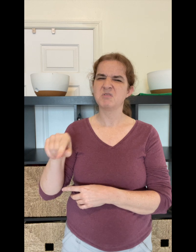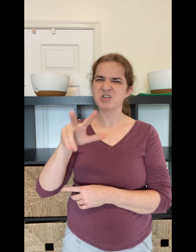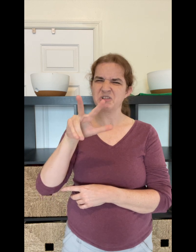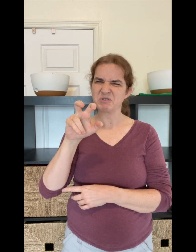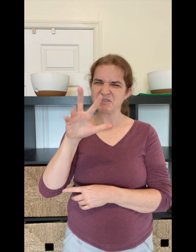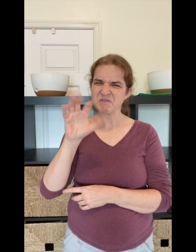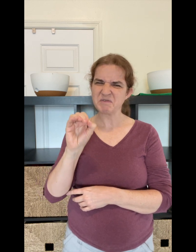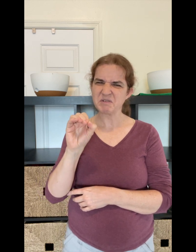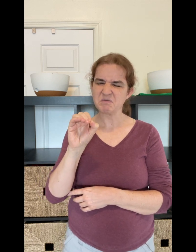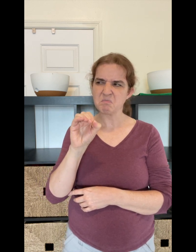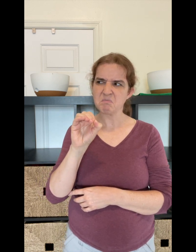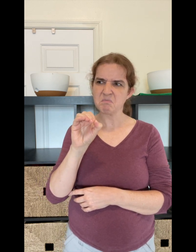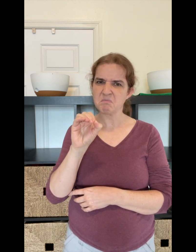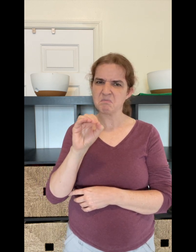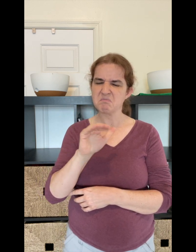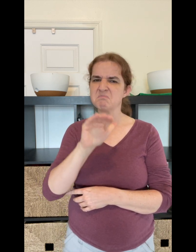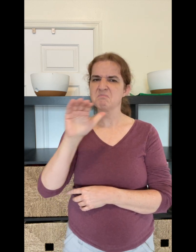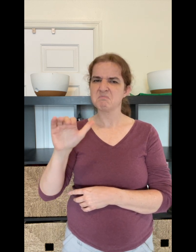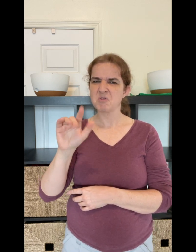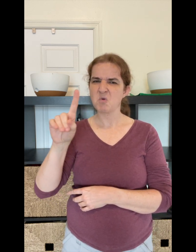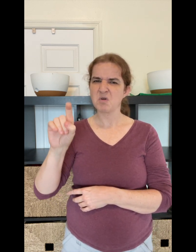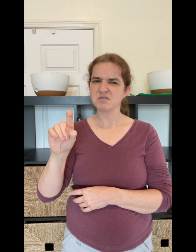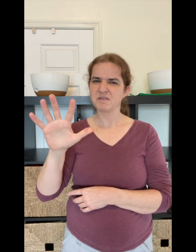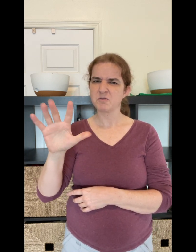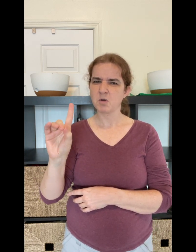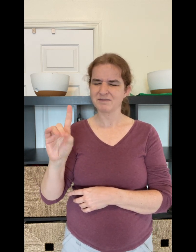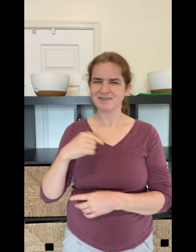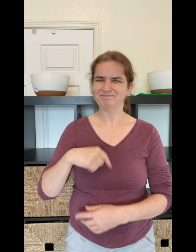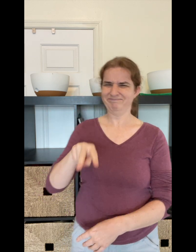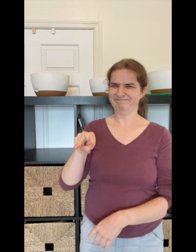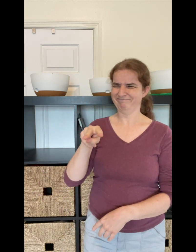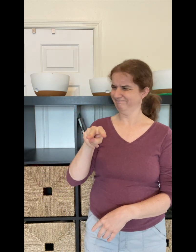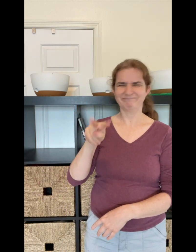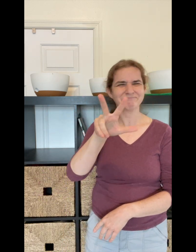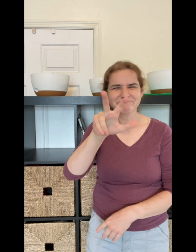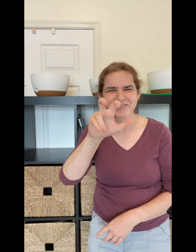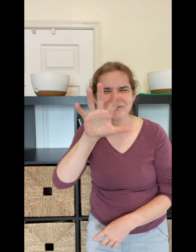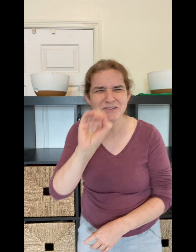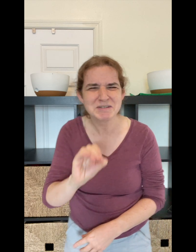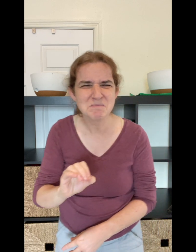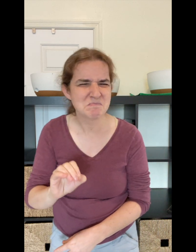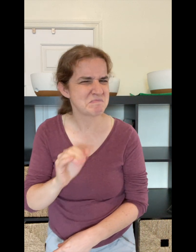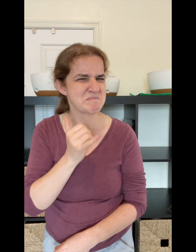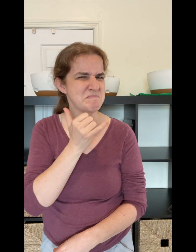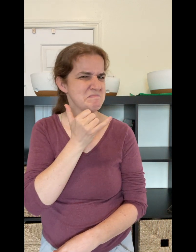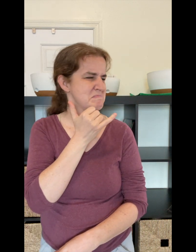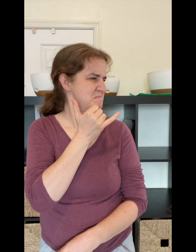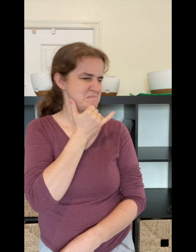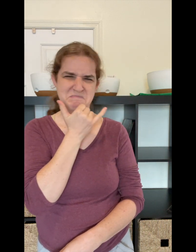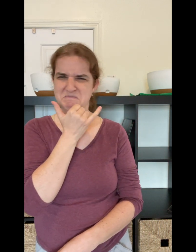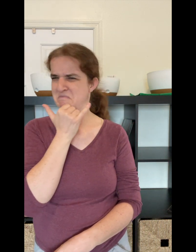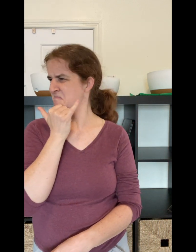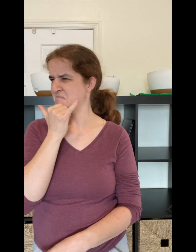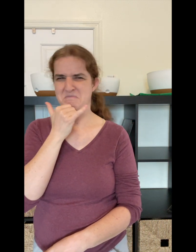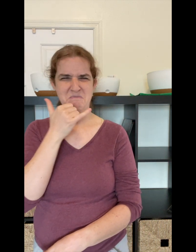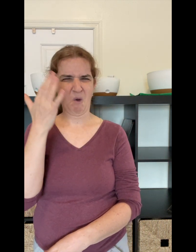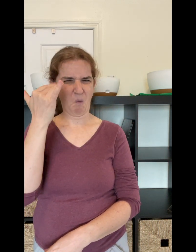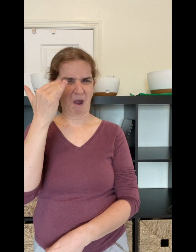151, okay, and then 350, and then 151. And I look at that data, 350? That's gotta